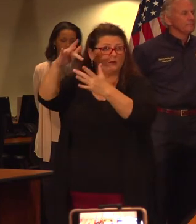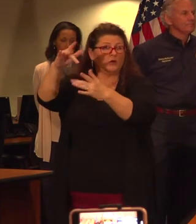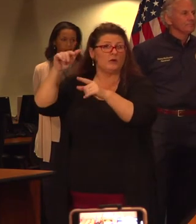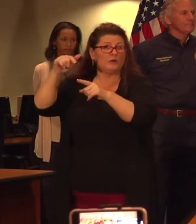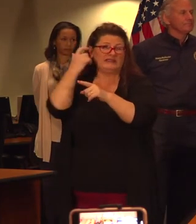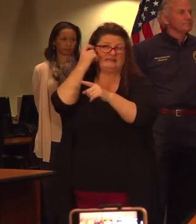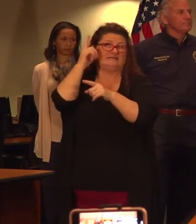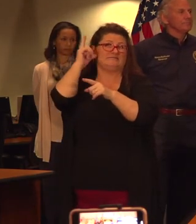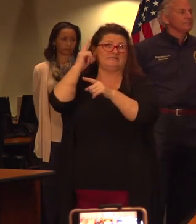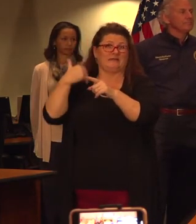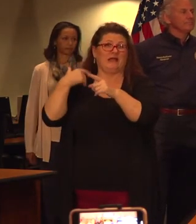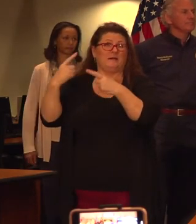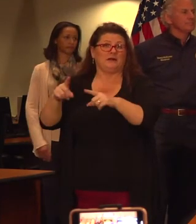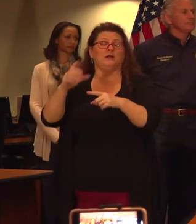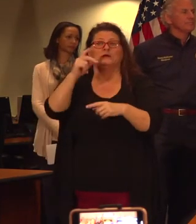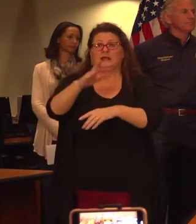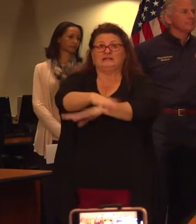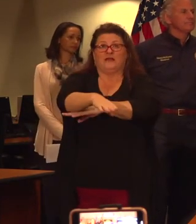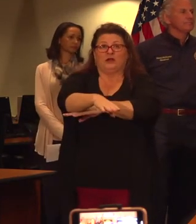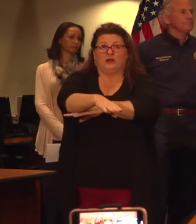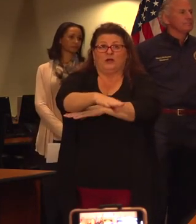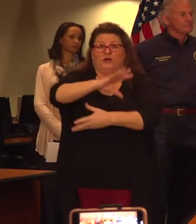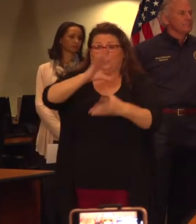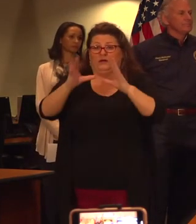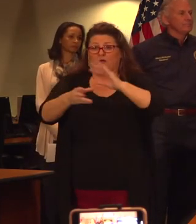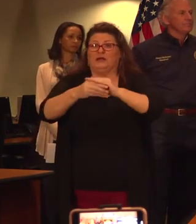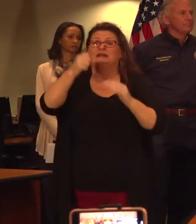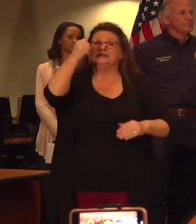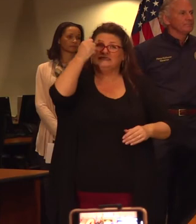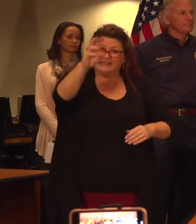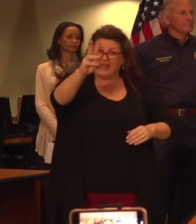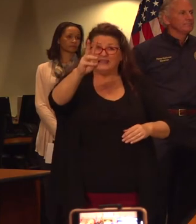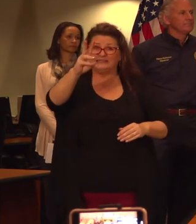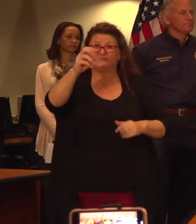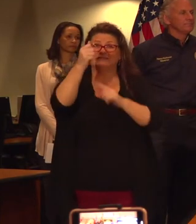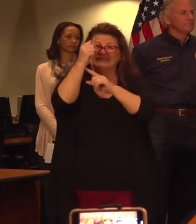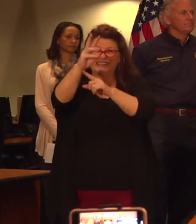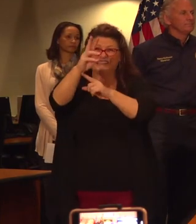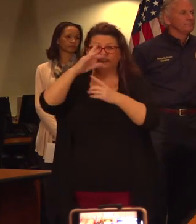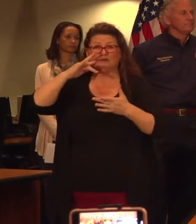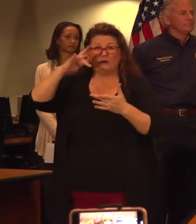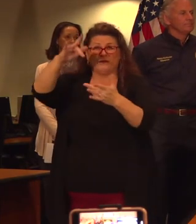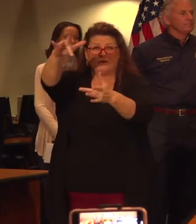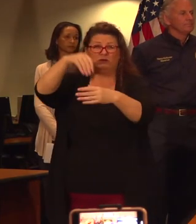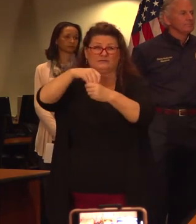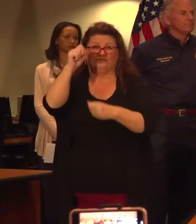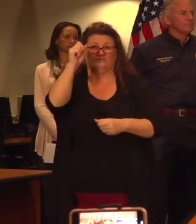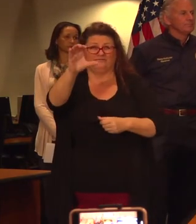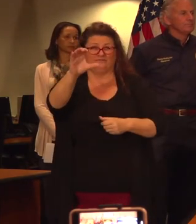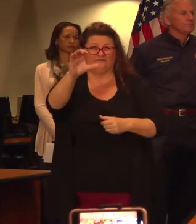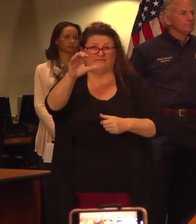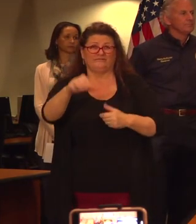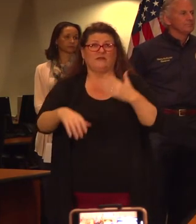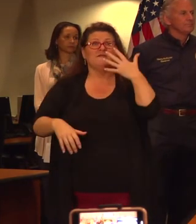through. So far, as of mid-afternoon, we've had 16 tornadoes across the state of South Carolina, and 5 of those have